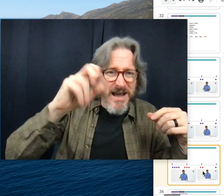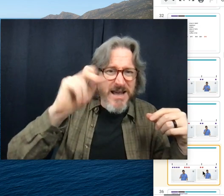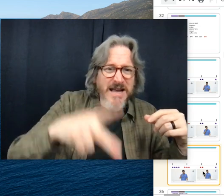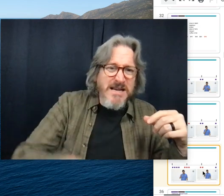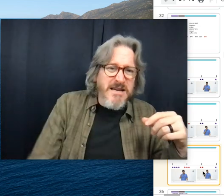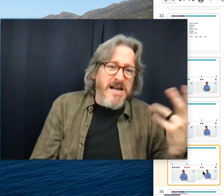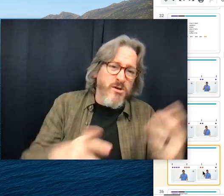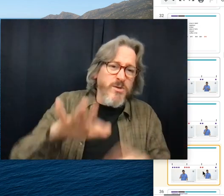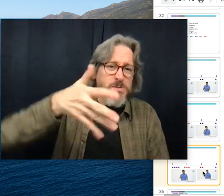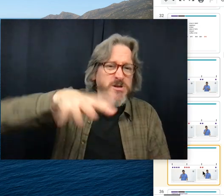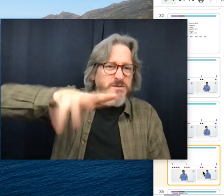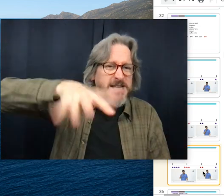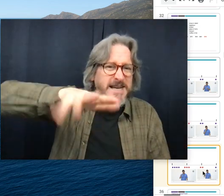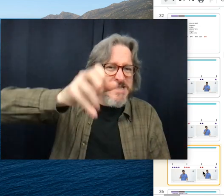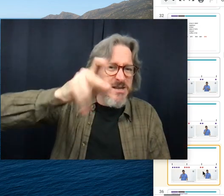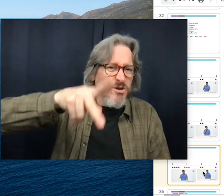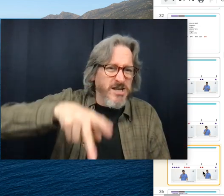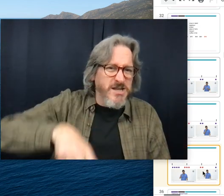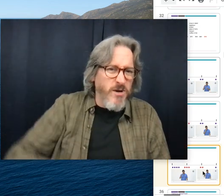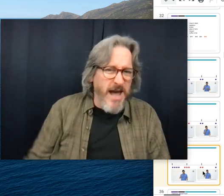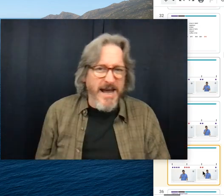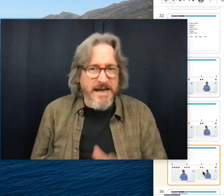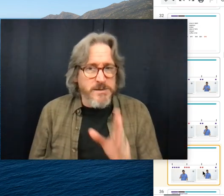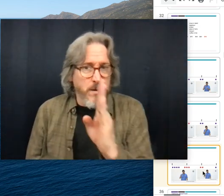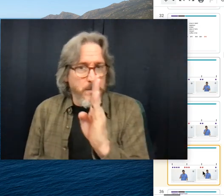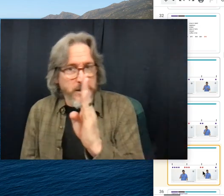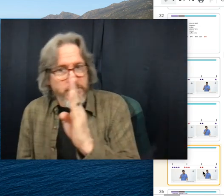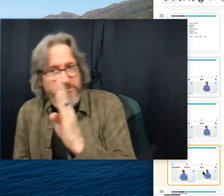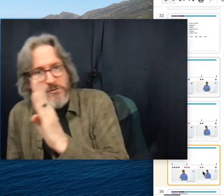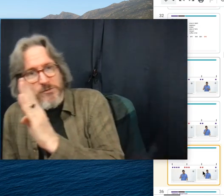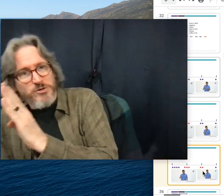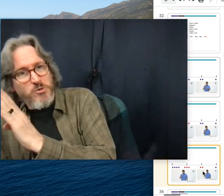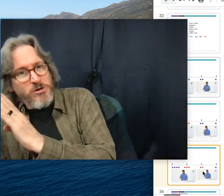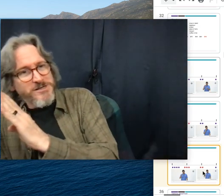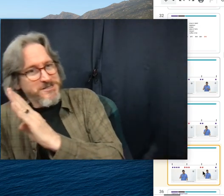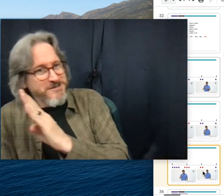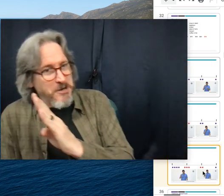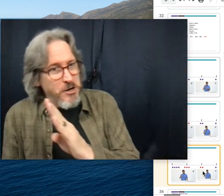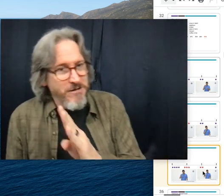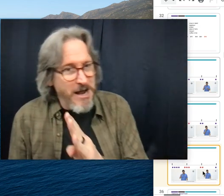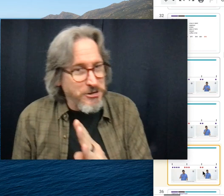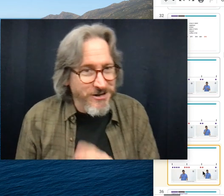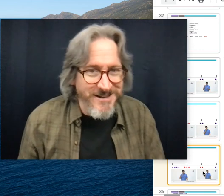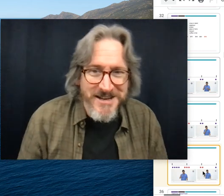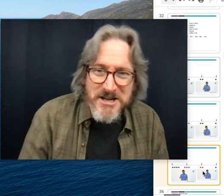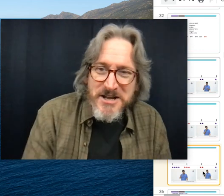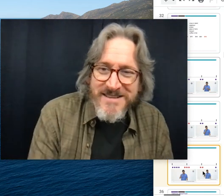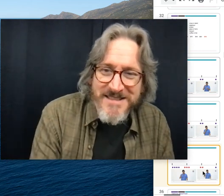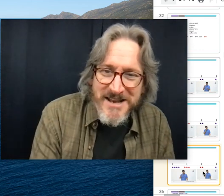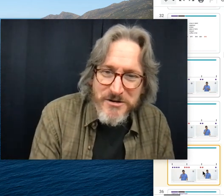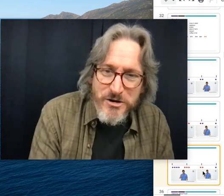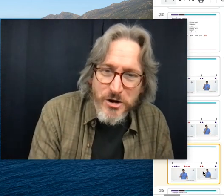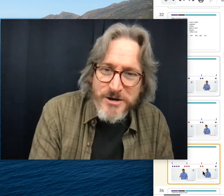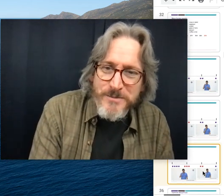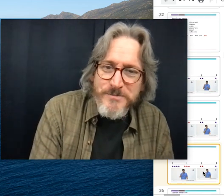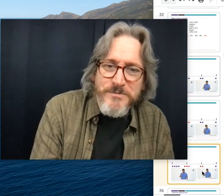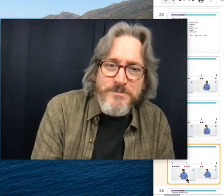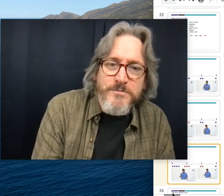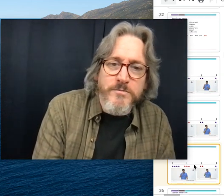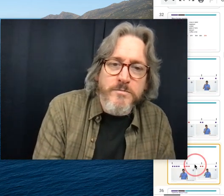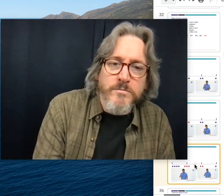okay. Although I suppose if you're saying it's just okay, it's probably further towards not good than